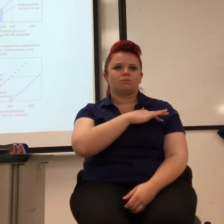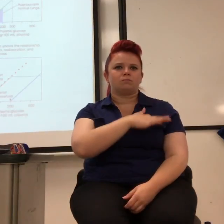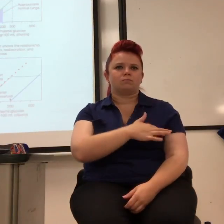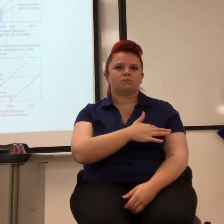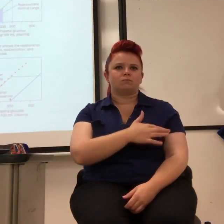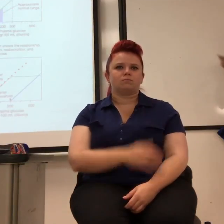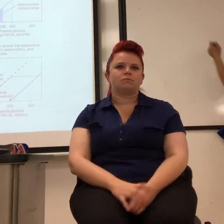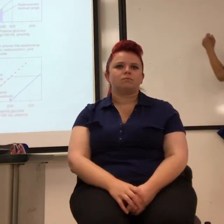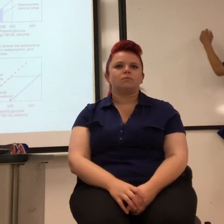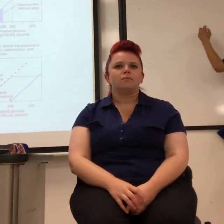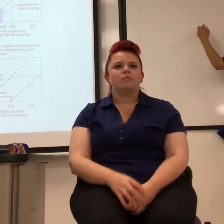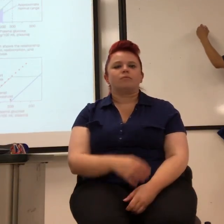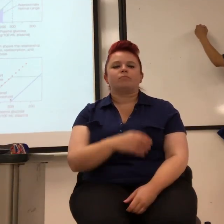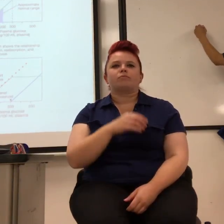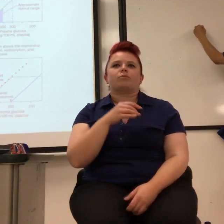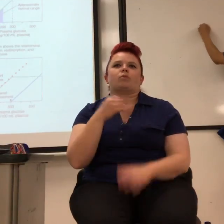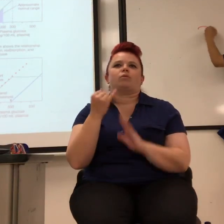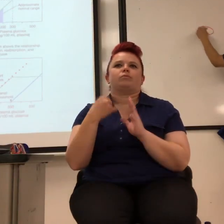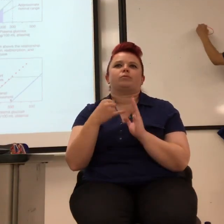Here's a glomerulus.